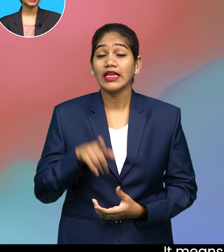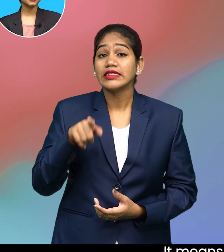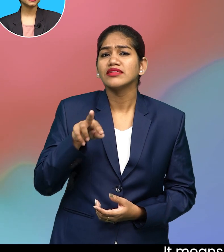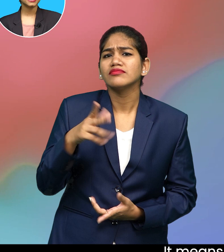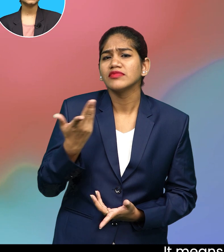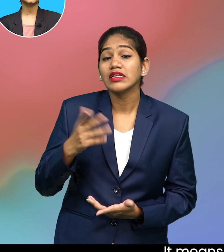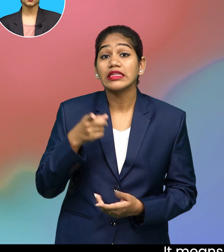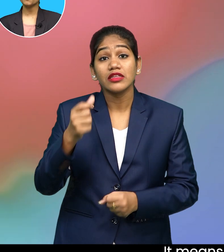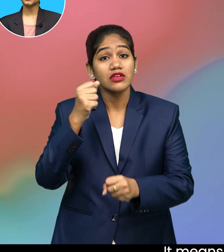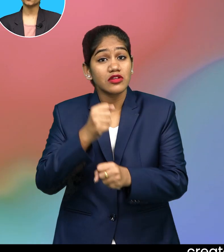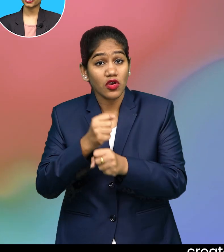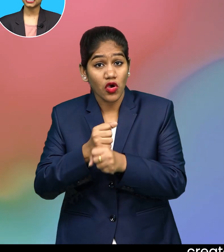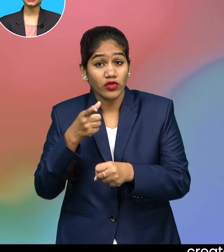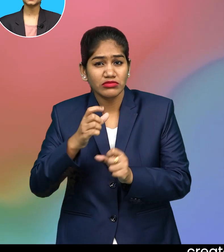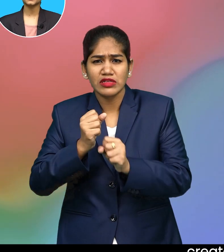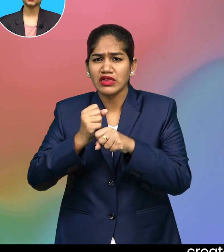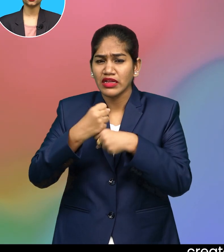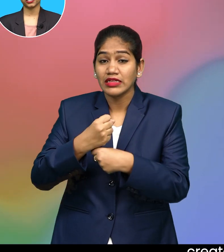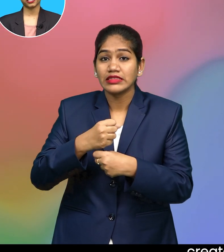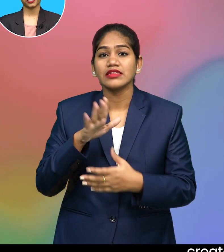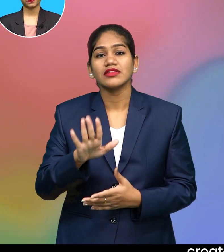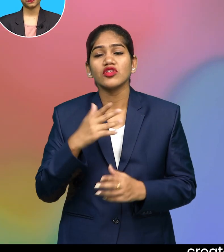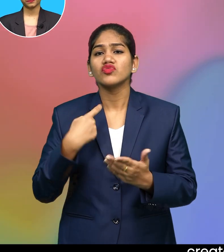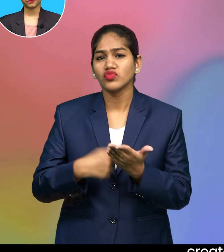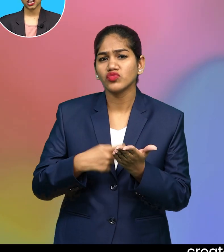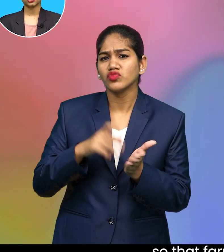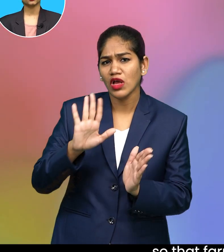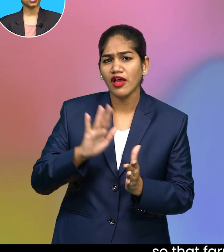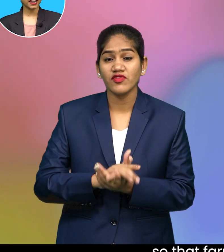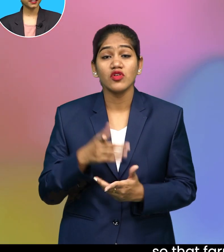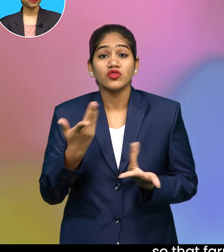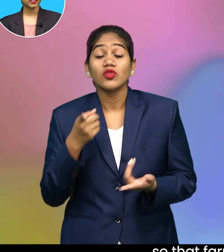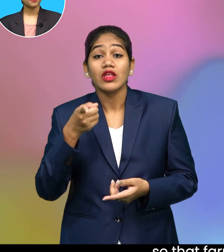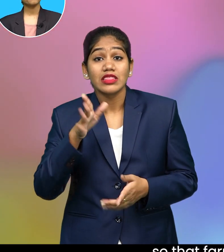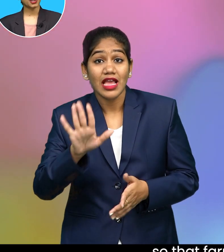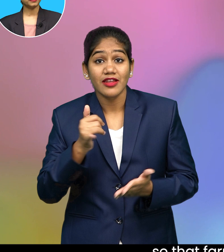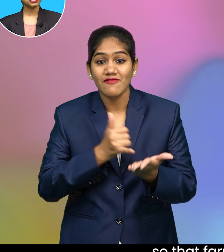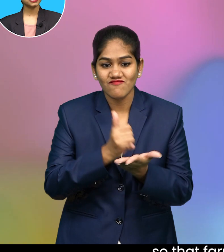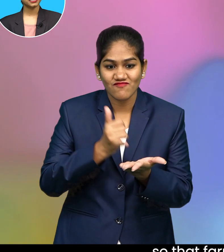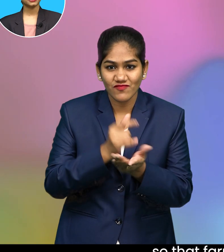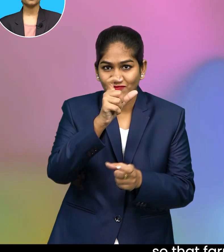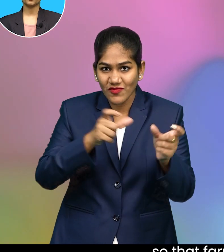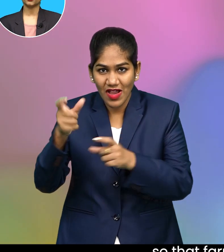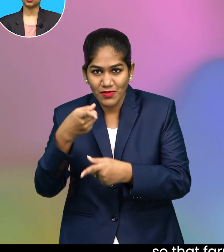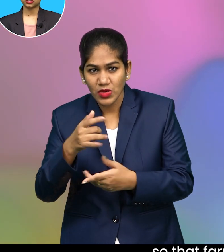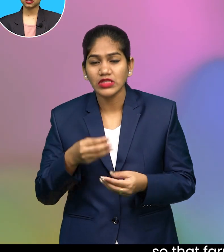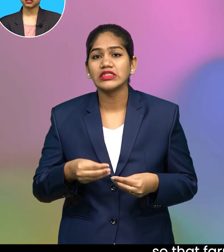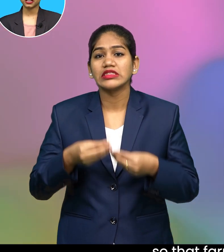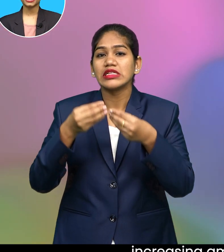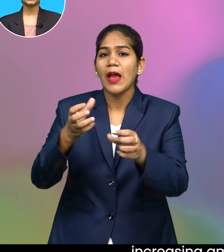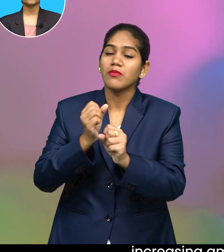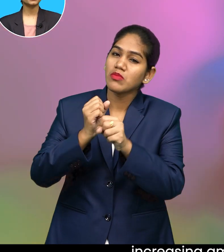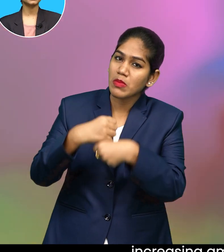It means the government creates conditions so that farmers can